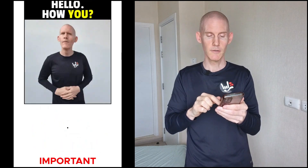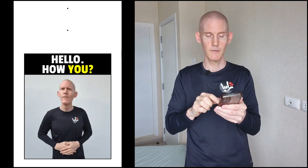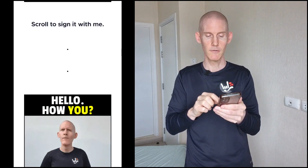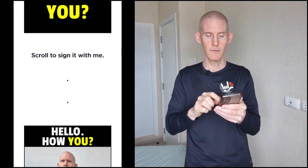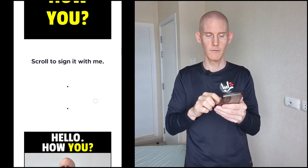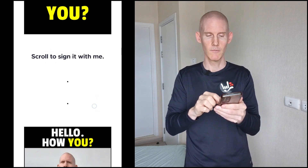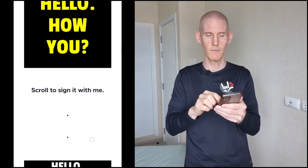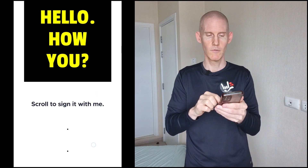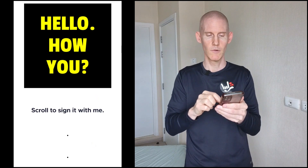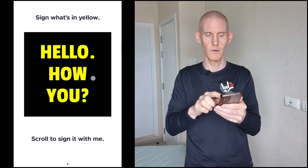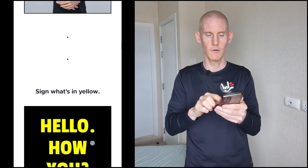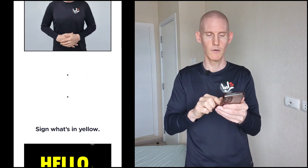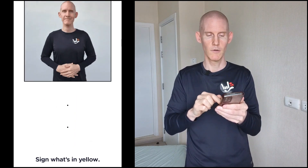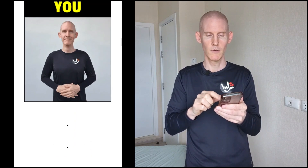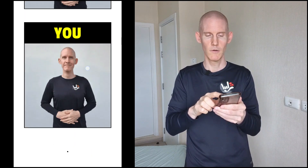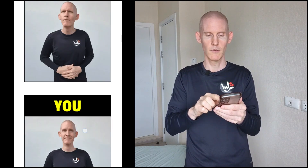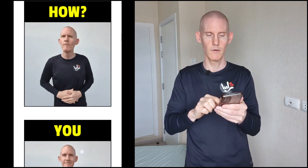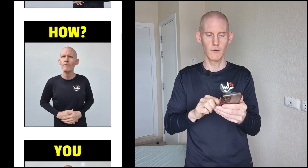right?